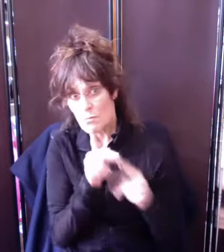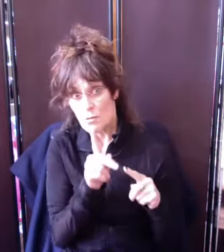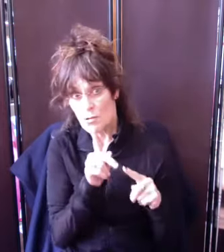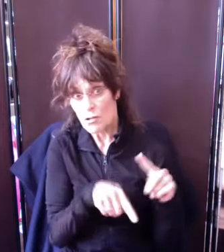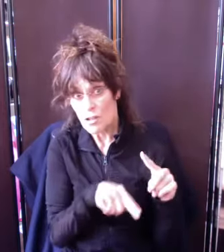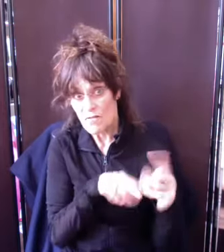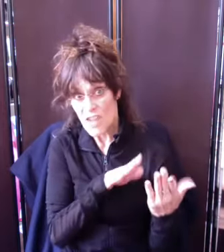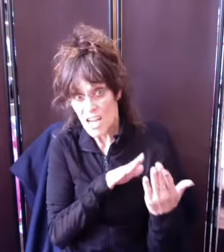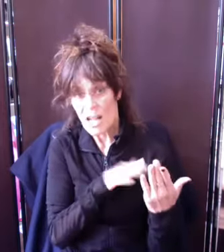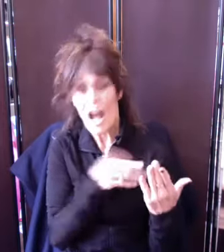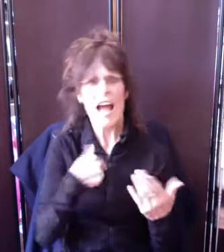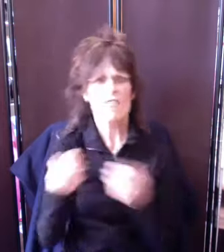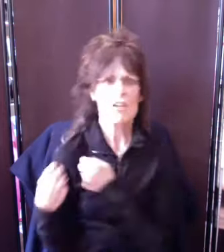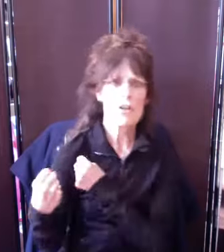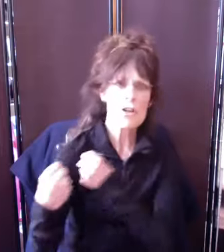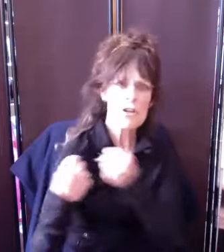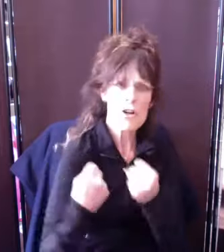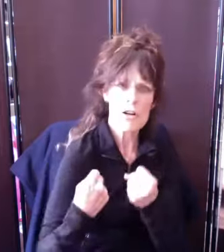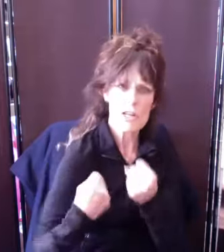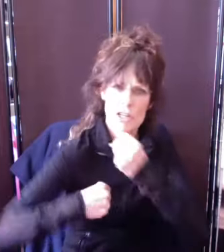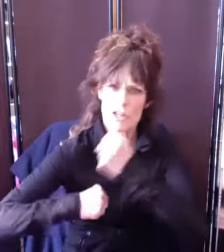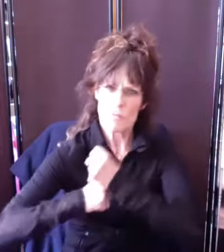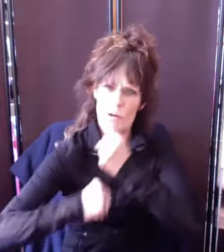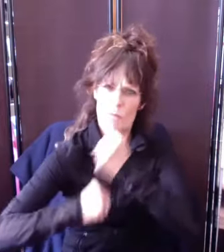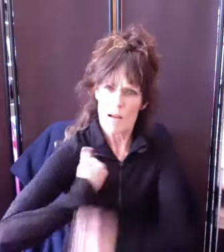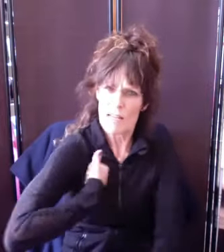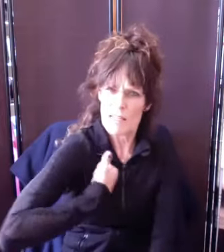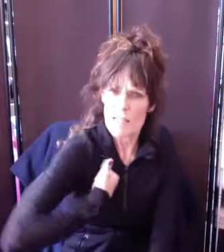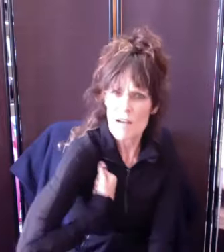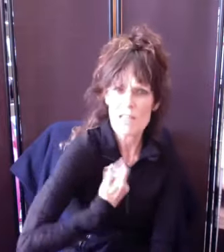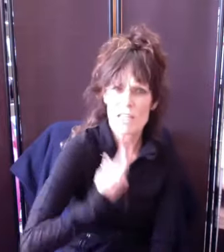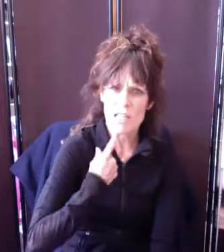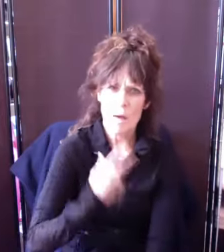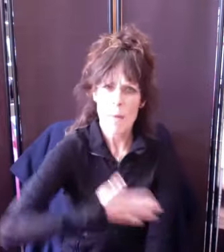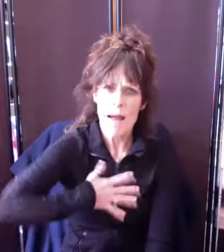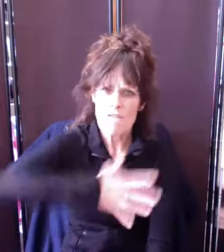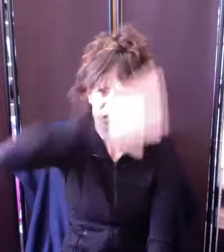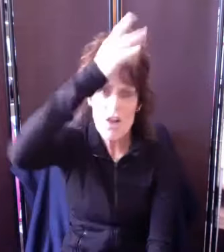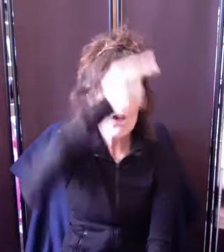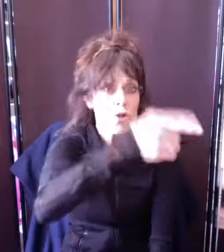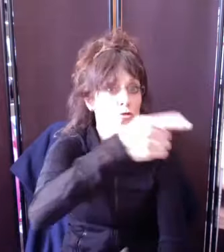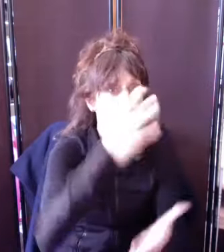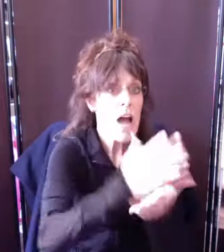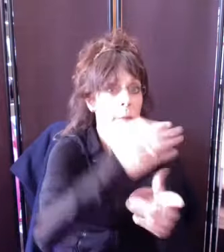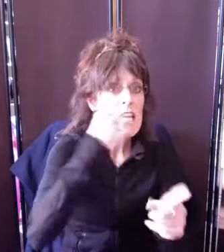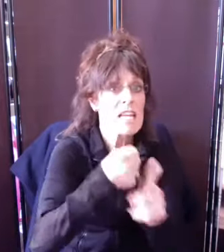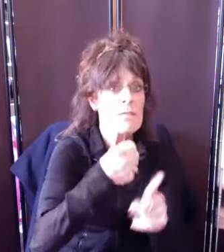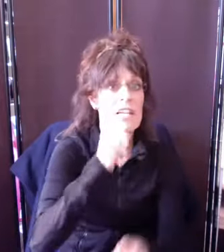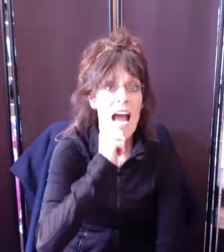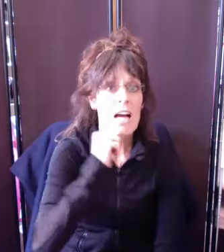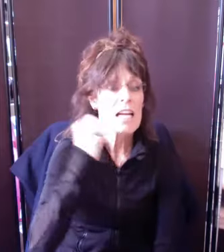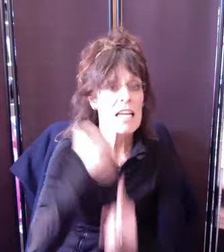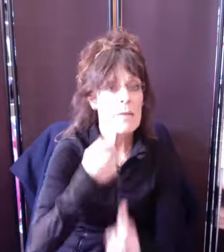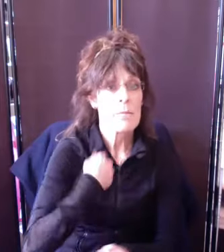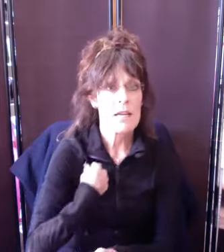courage to stand up to my father and say, you're not hitting me anymore. That's the kind of things that alcohol did for me. So when you